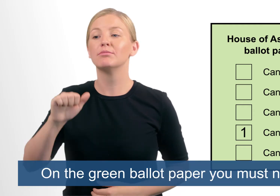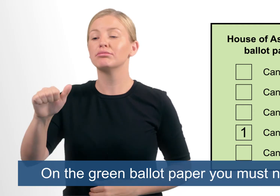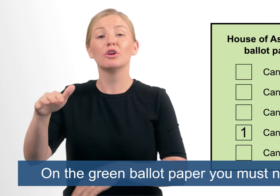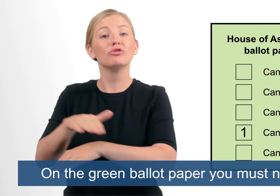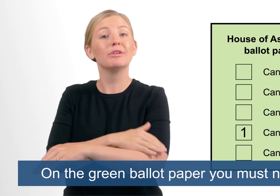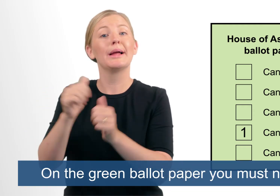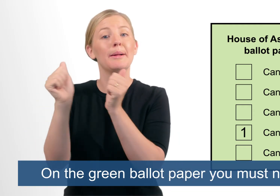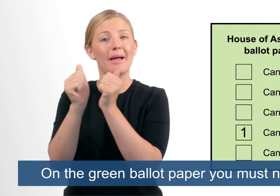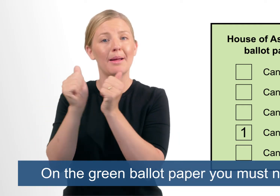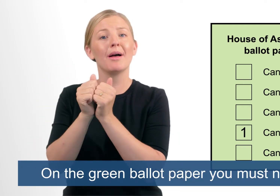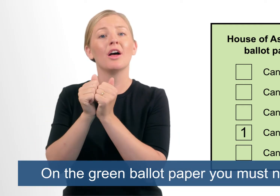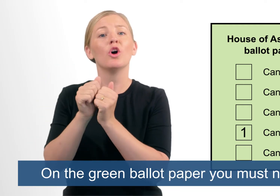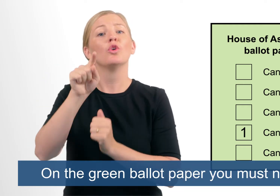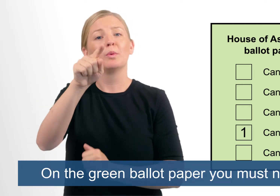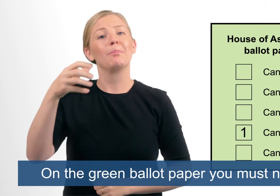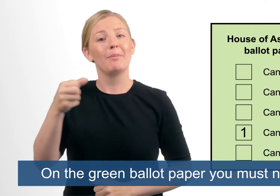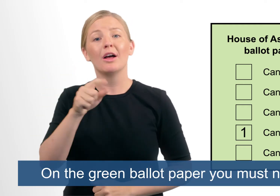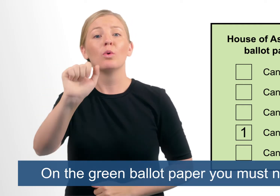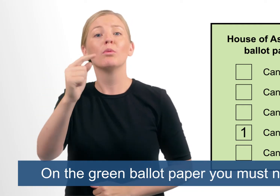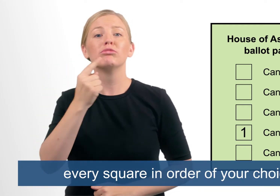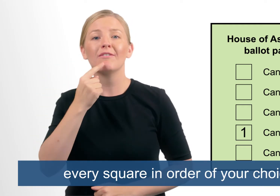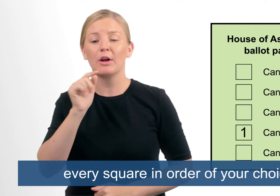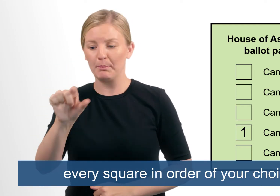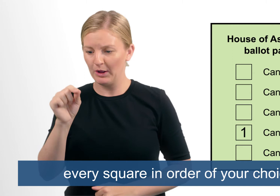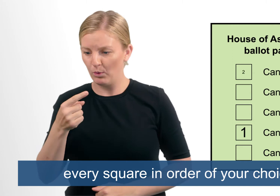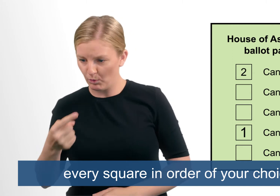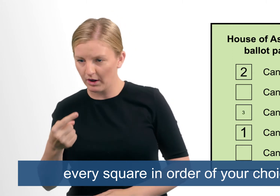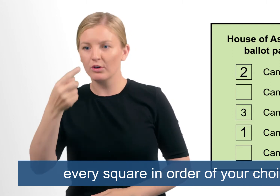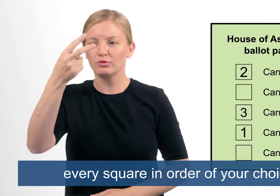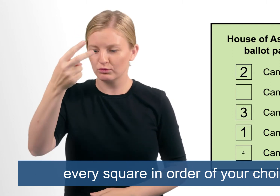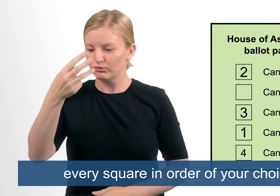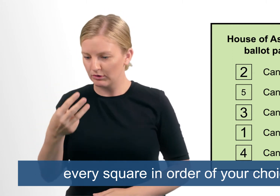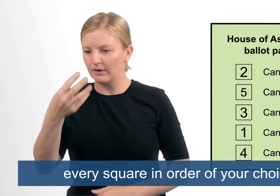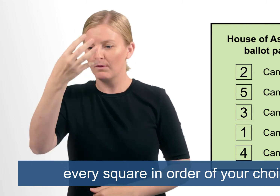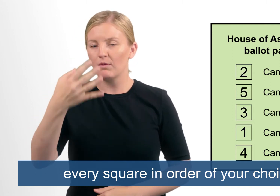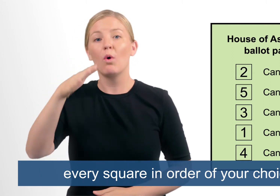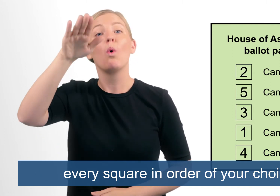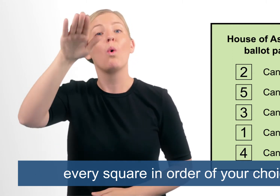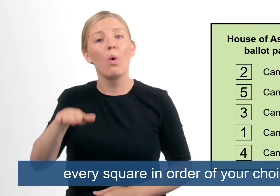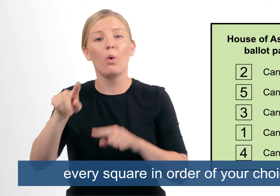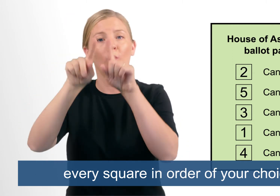On the green ballot paper, you must number every square in order of your choice.